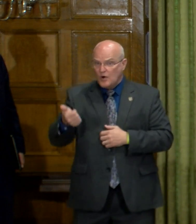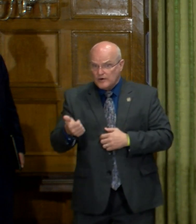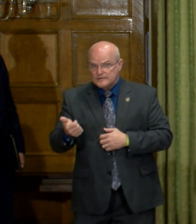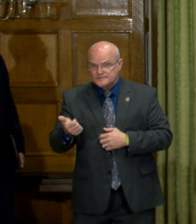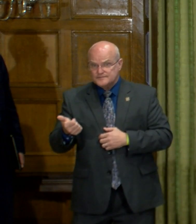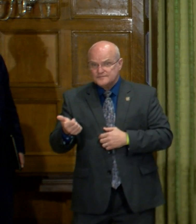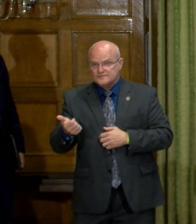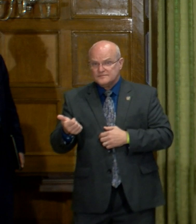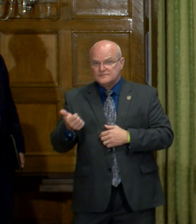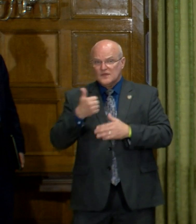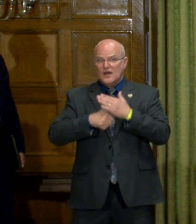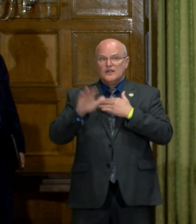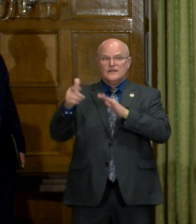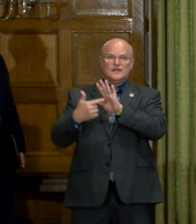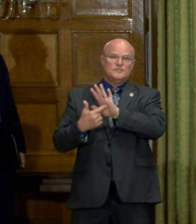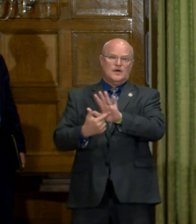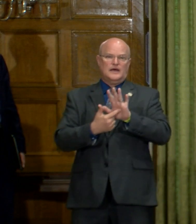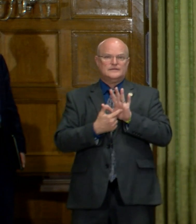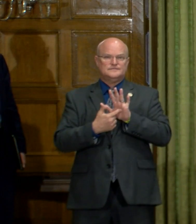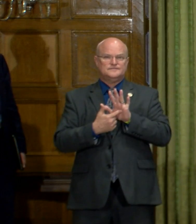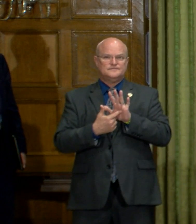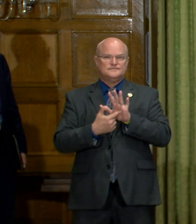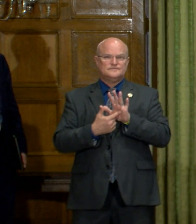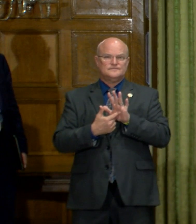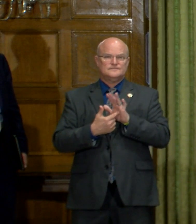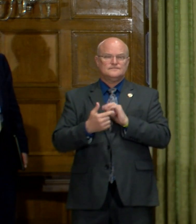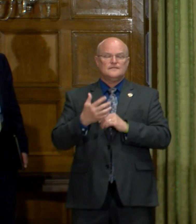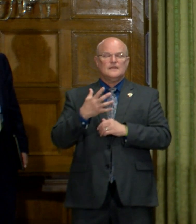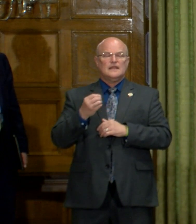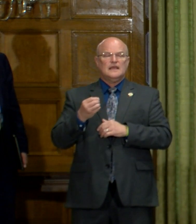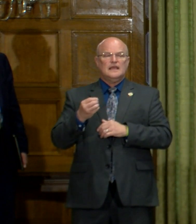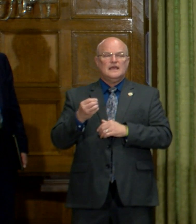tomorrow under their model.